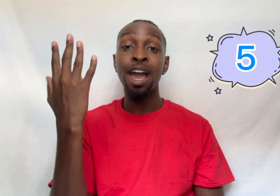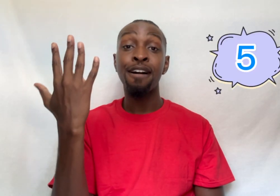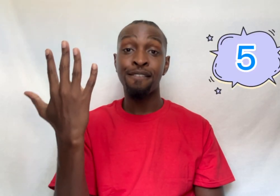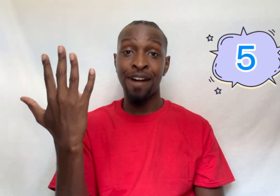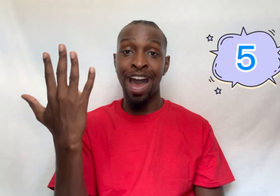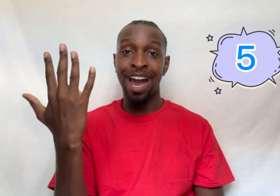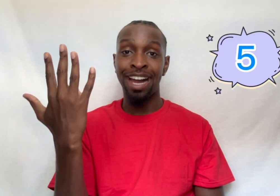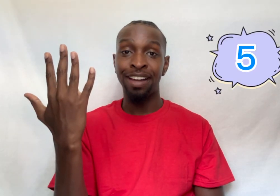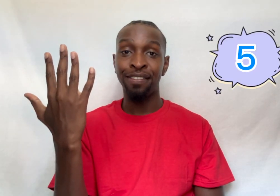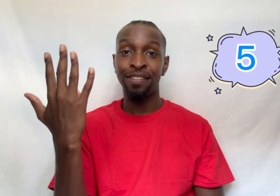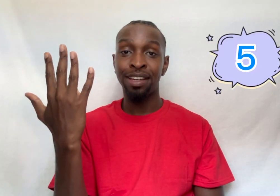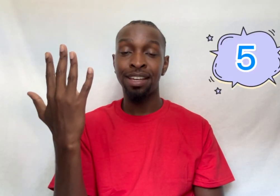5,